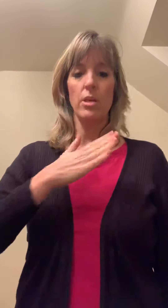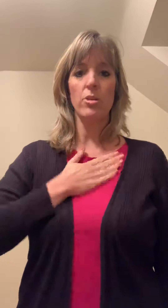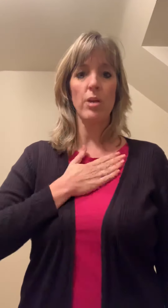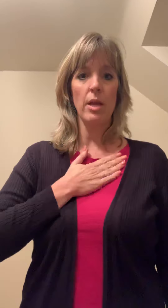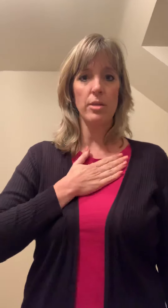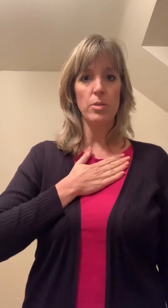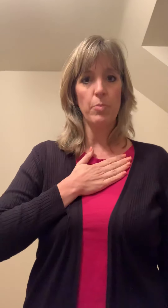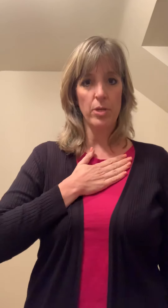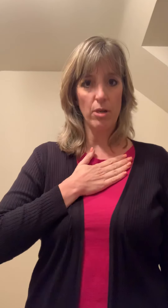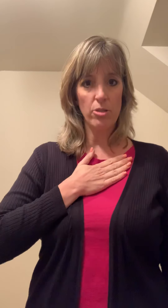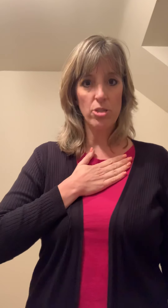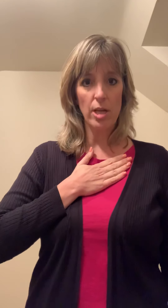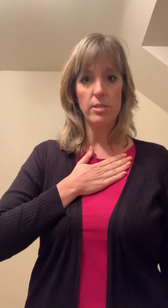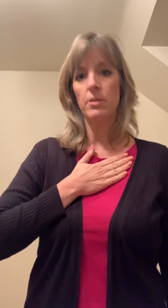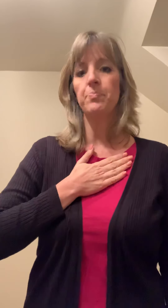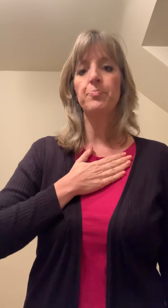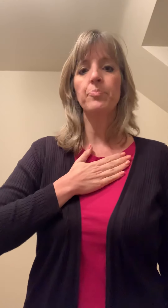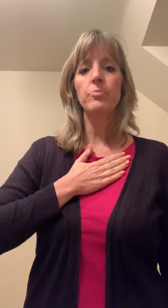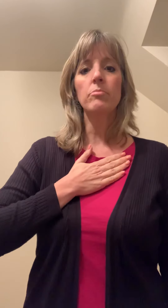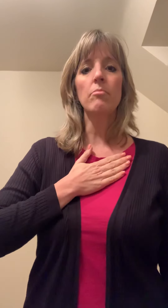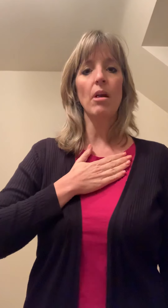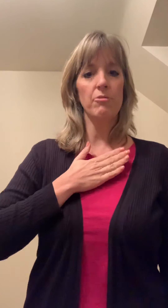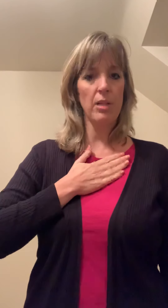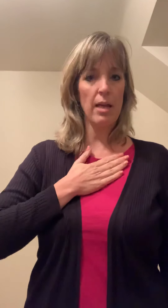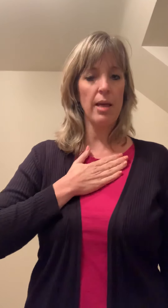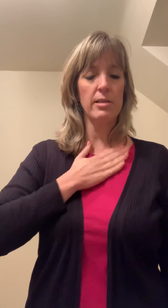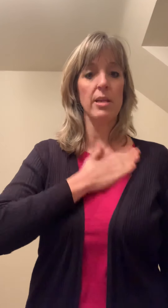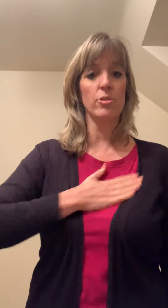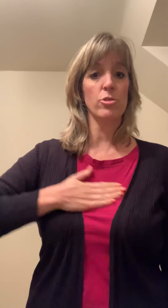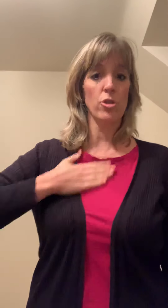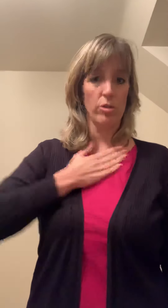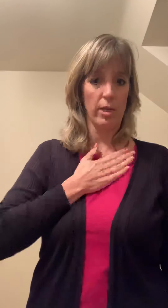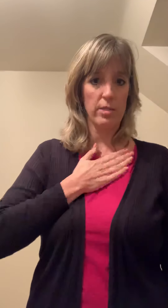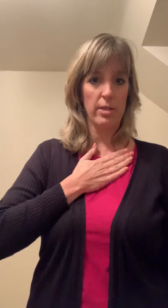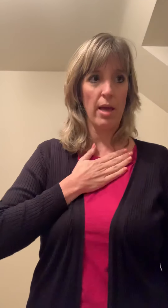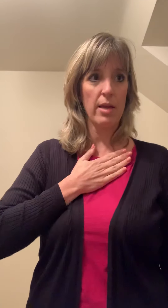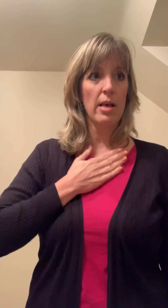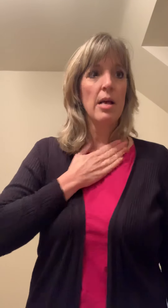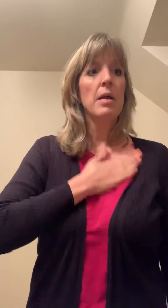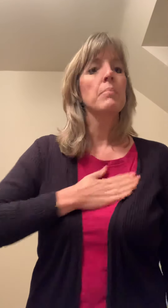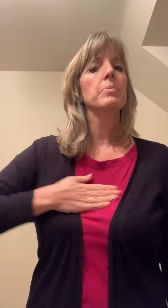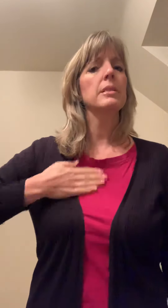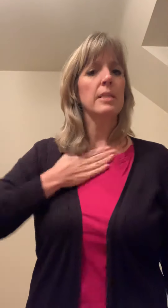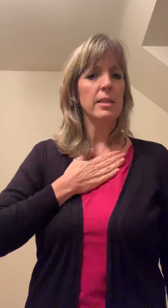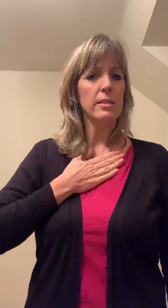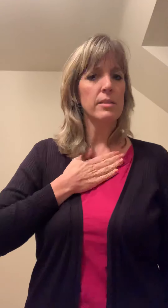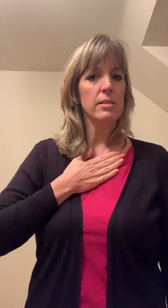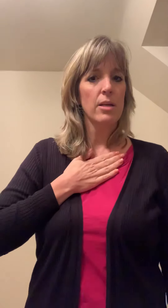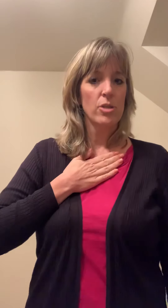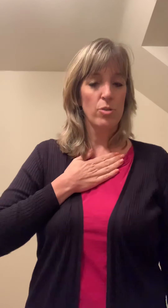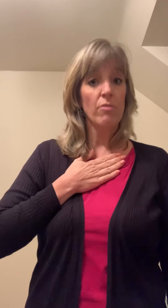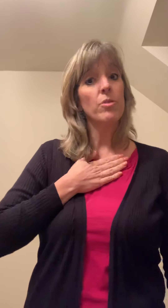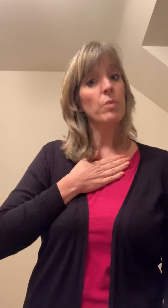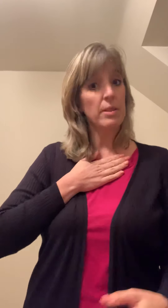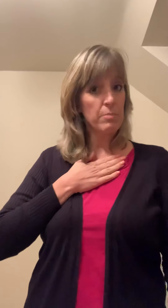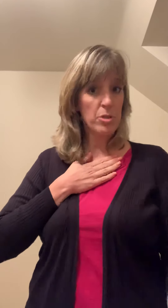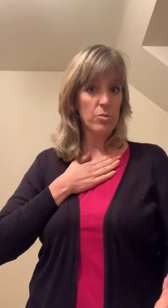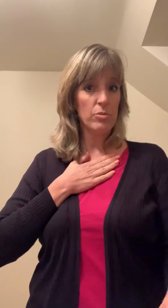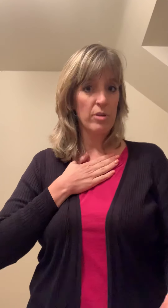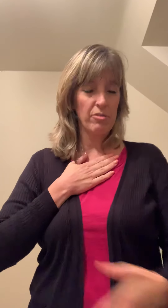your hand, put it on your chest, flat hand, and you circle it, okay? Please. So if you want them to, if you're